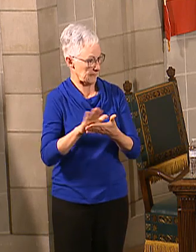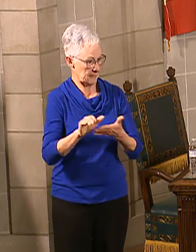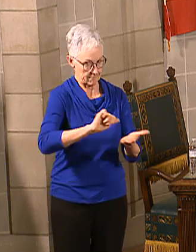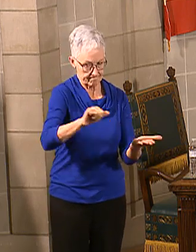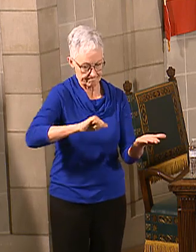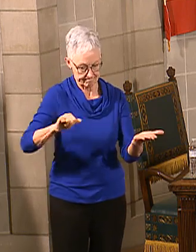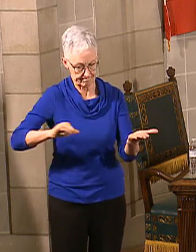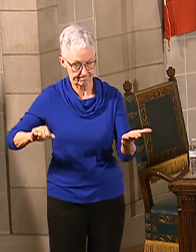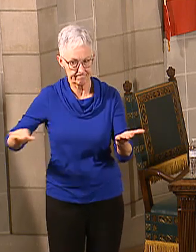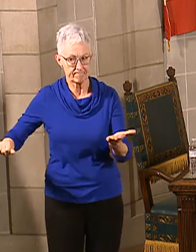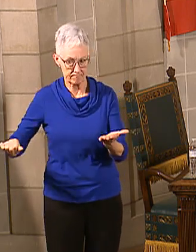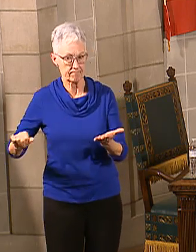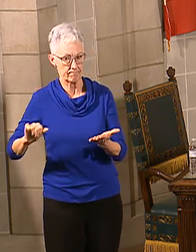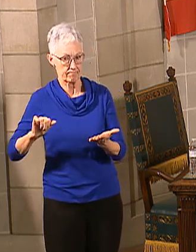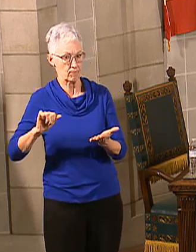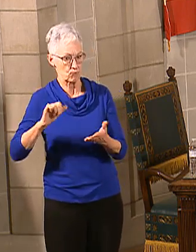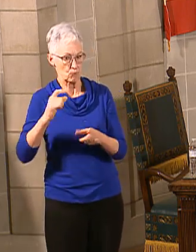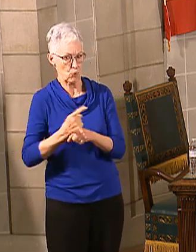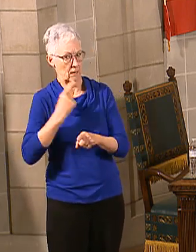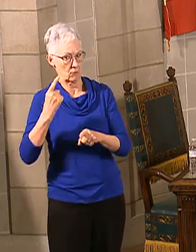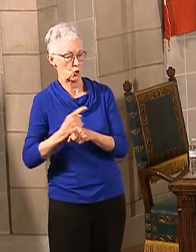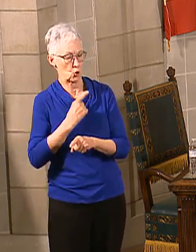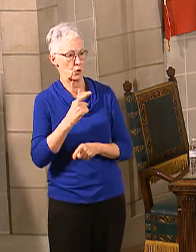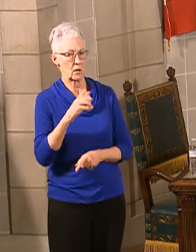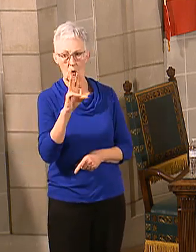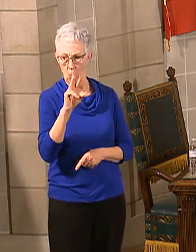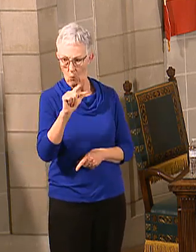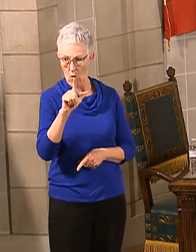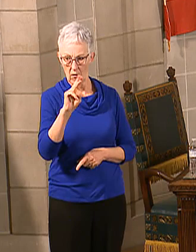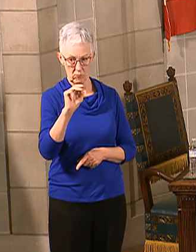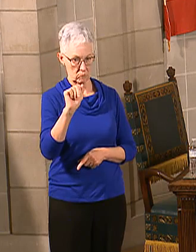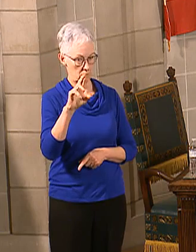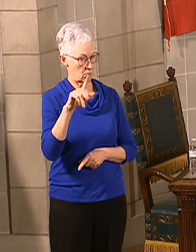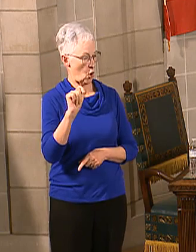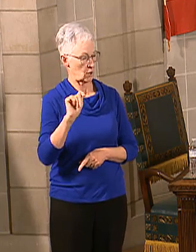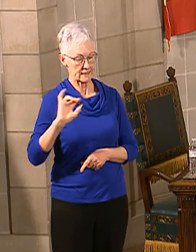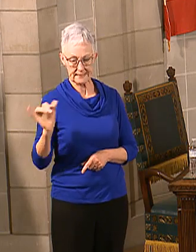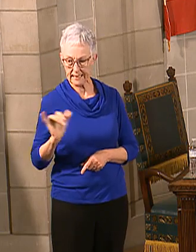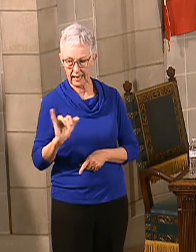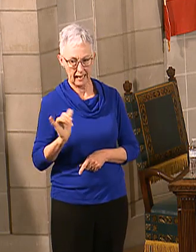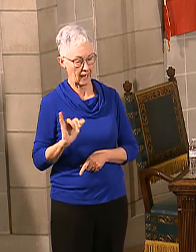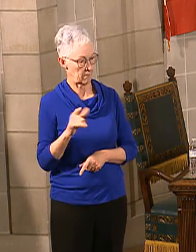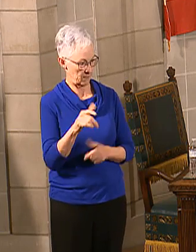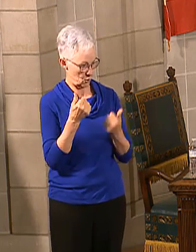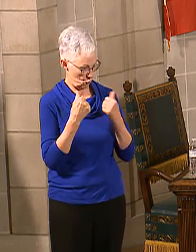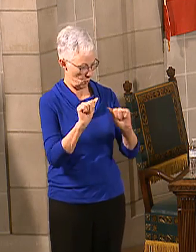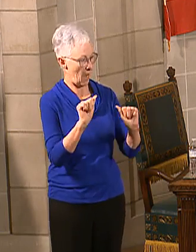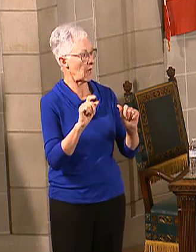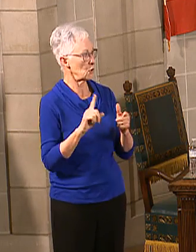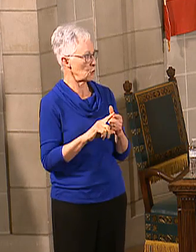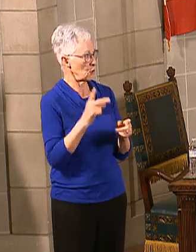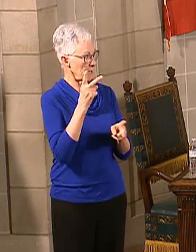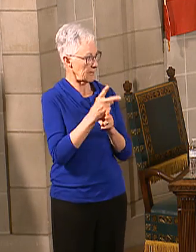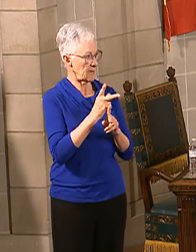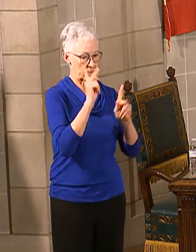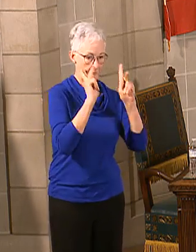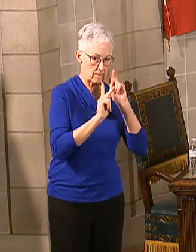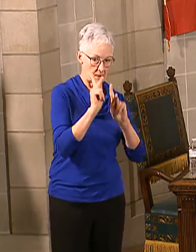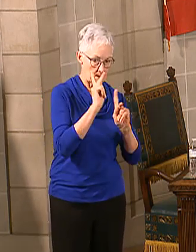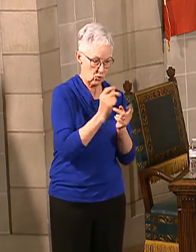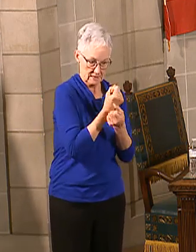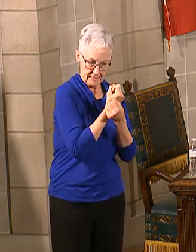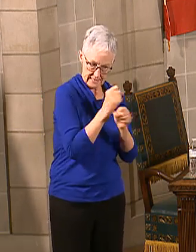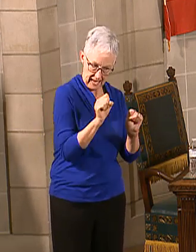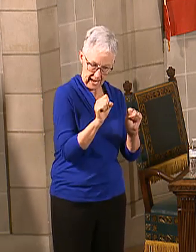sort of things. Walmart is also taking steps as well to be able to make sure they're keeping both their customers and